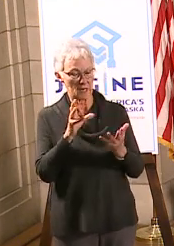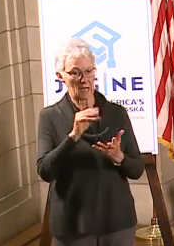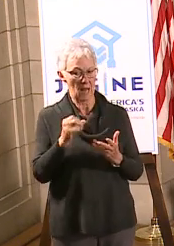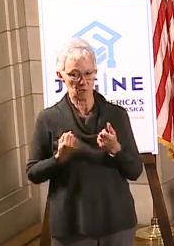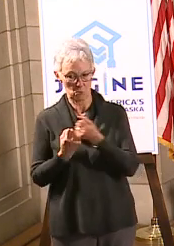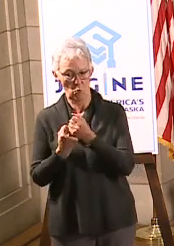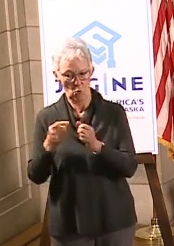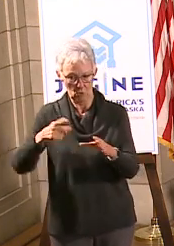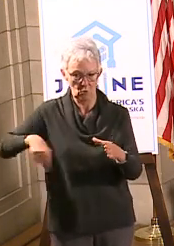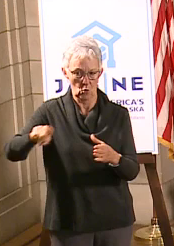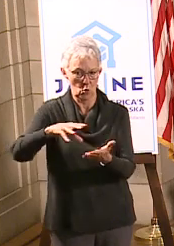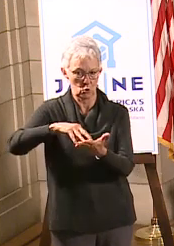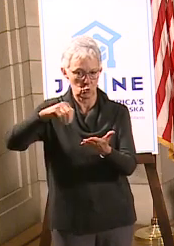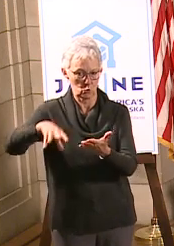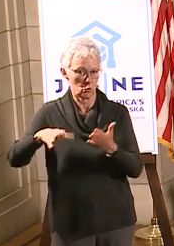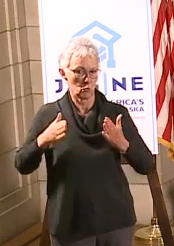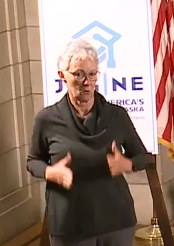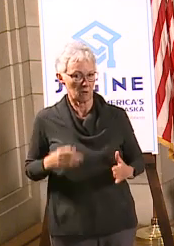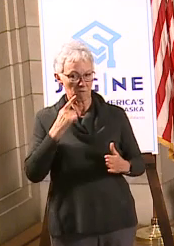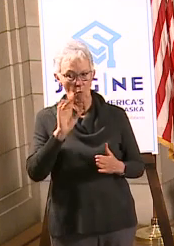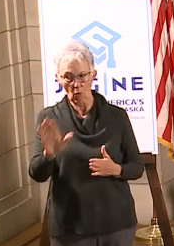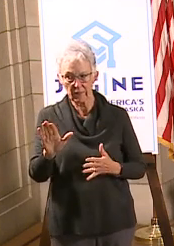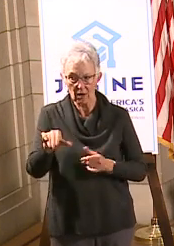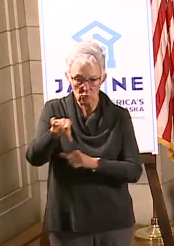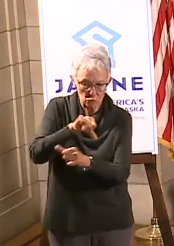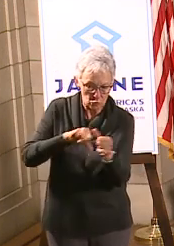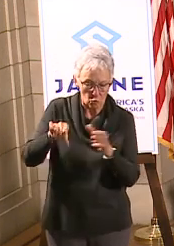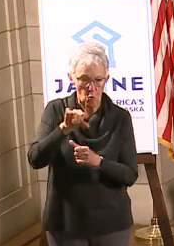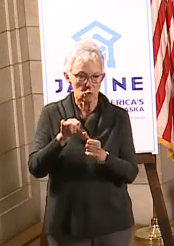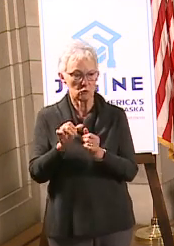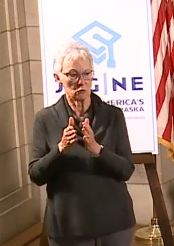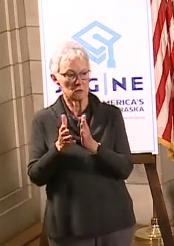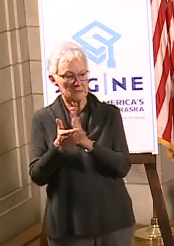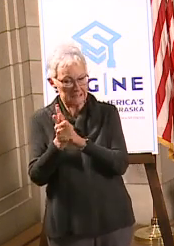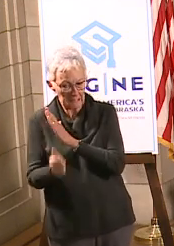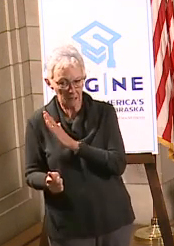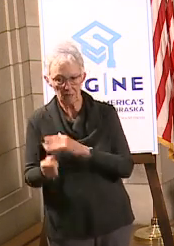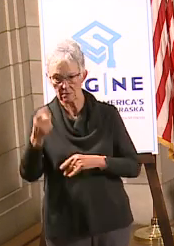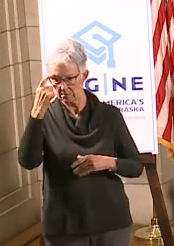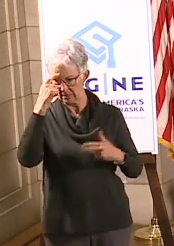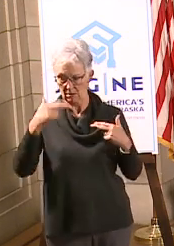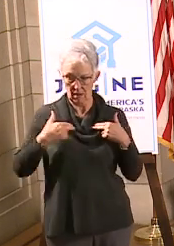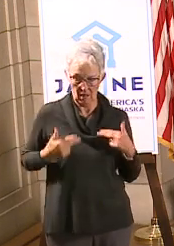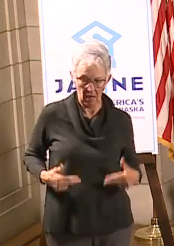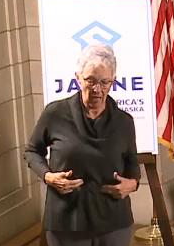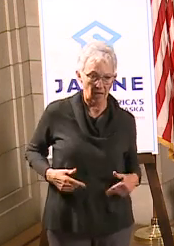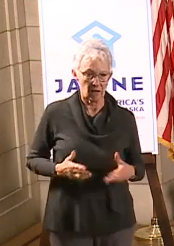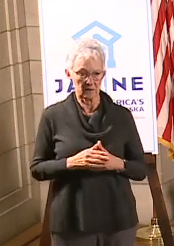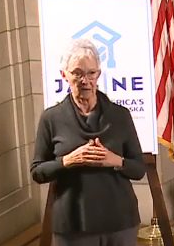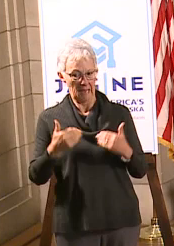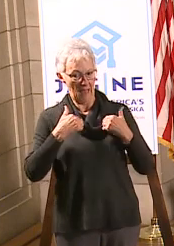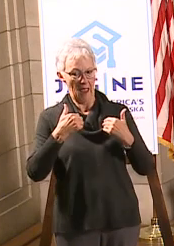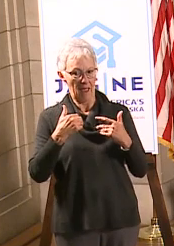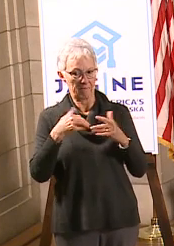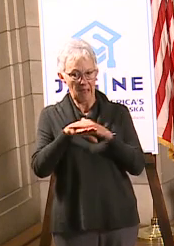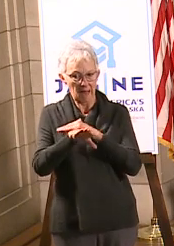regard to, socialization and mental health and physical activity and nutrition and all the things that kids get out of school. So thank you